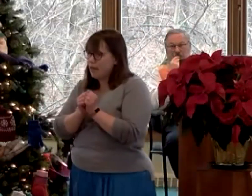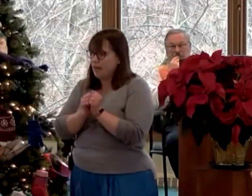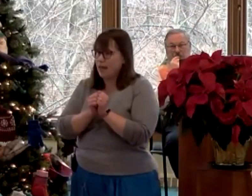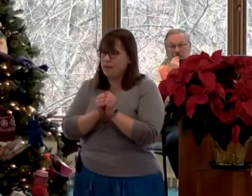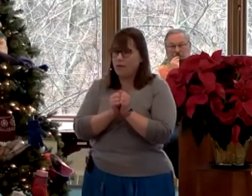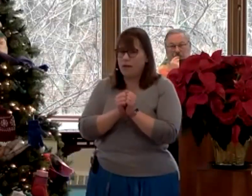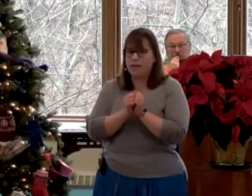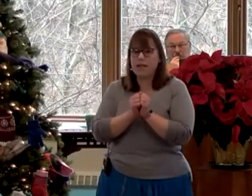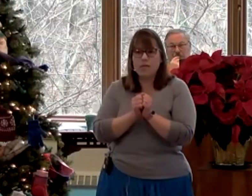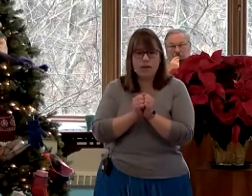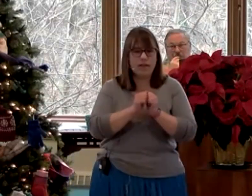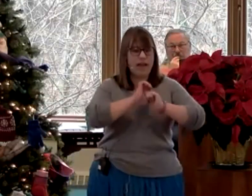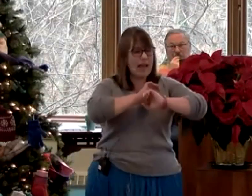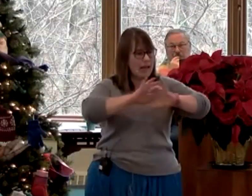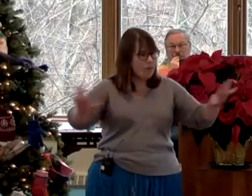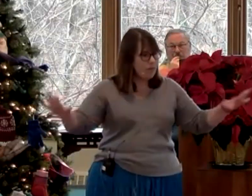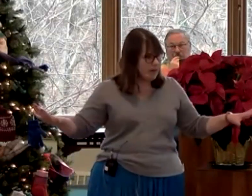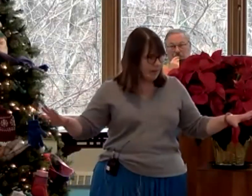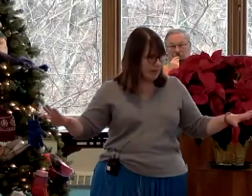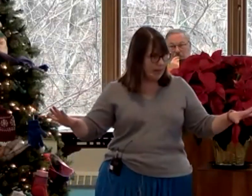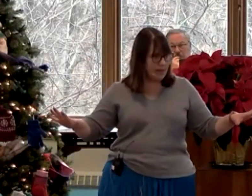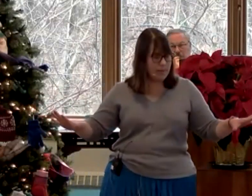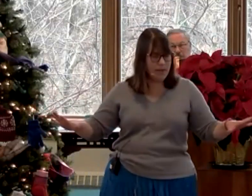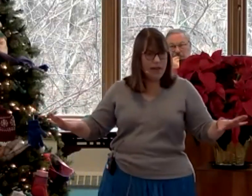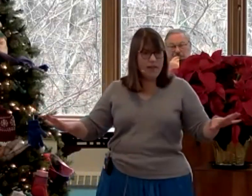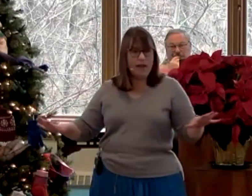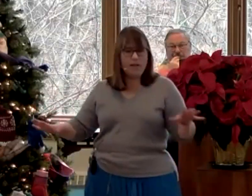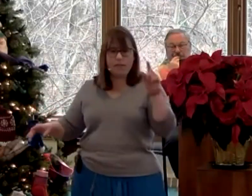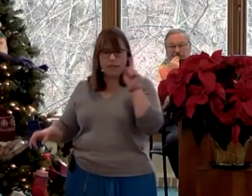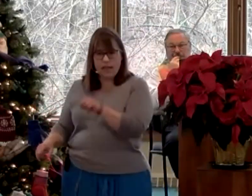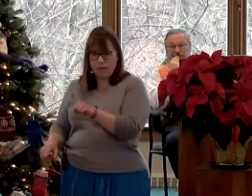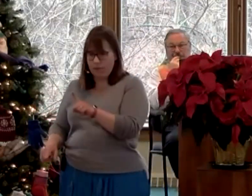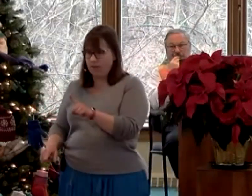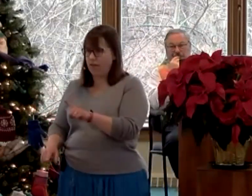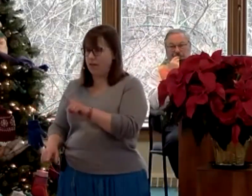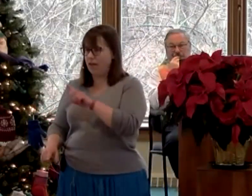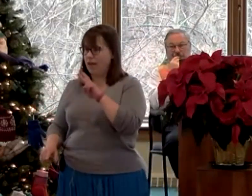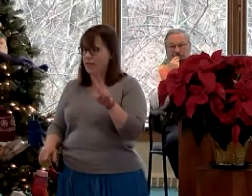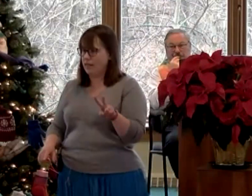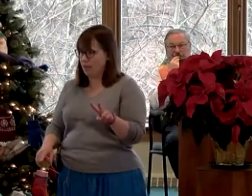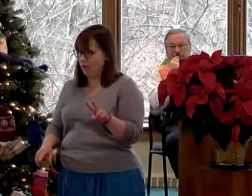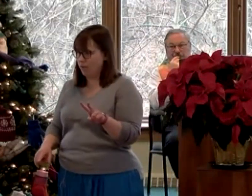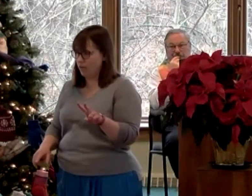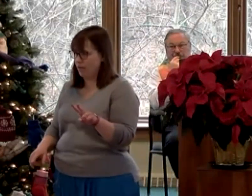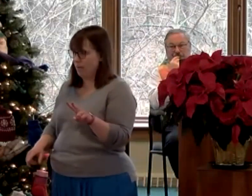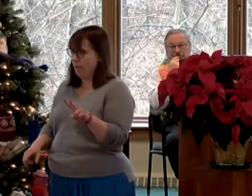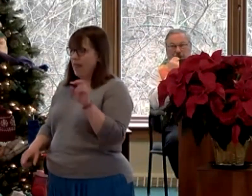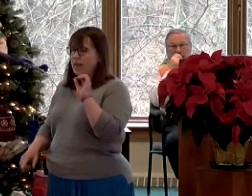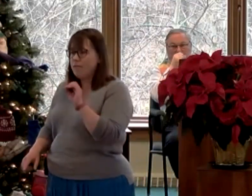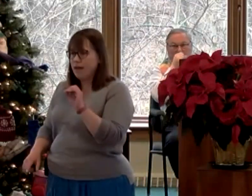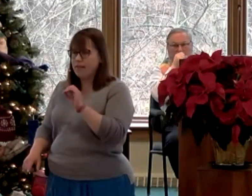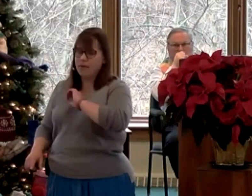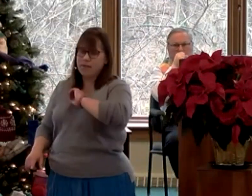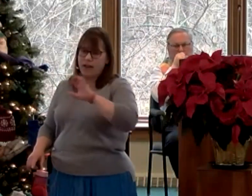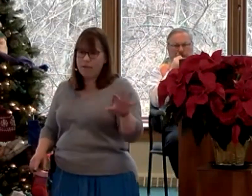wicked king Antiochus, he wanted everyone in the kingdom to have the same religion and the same culture. And